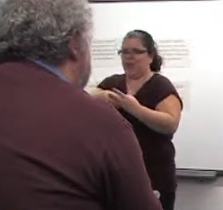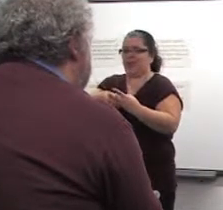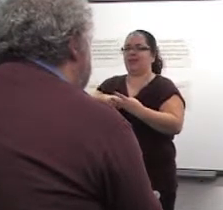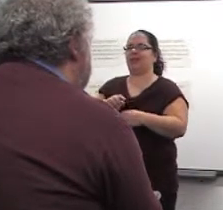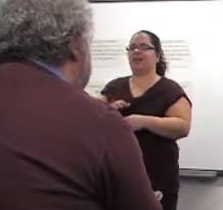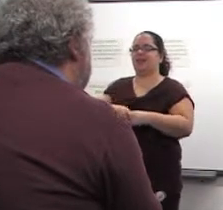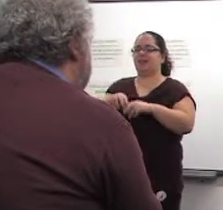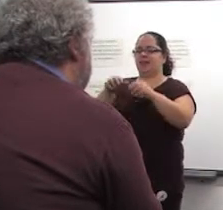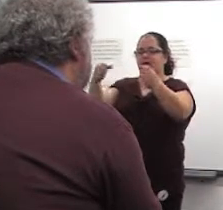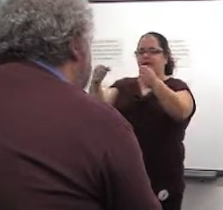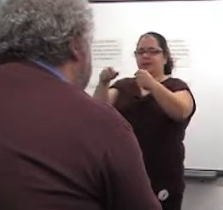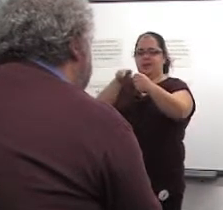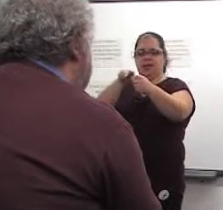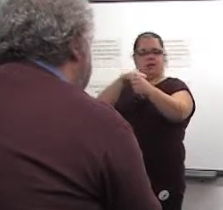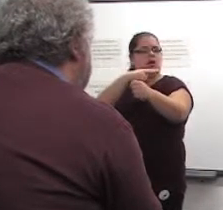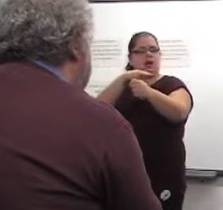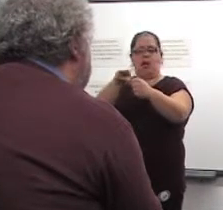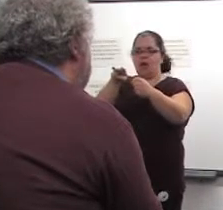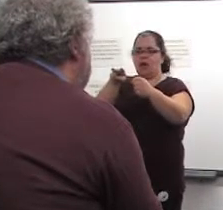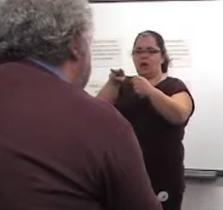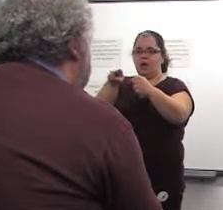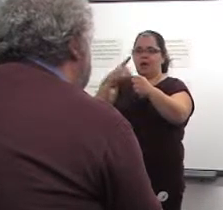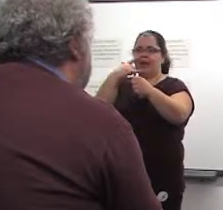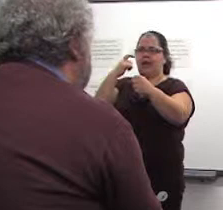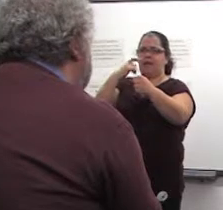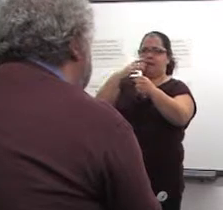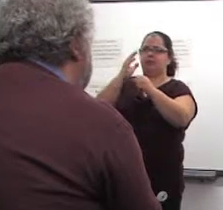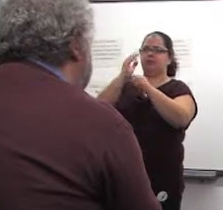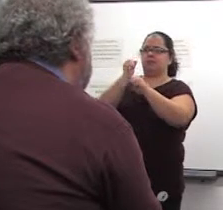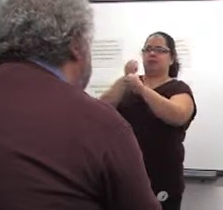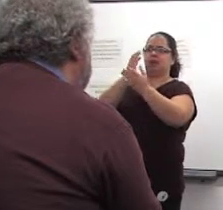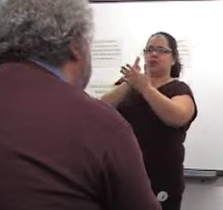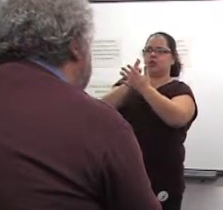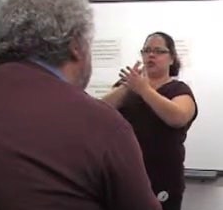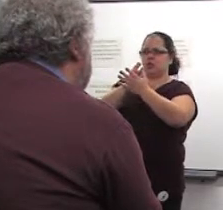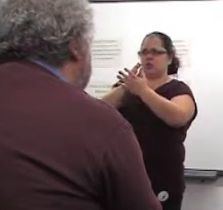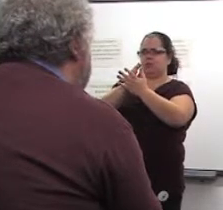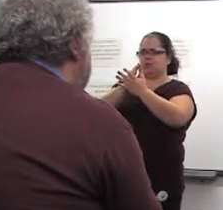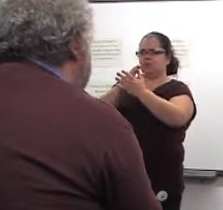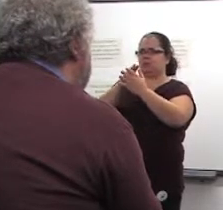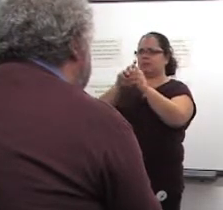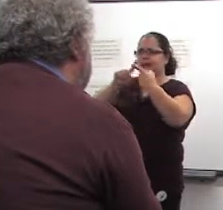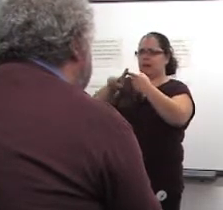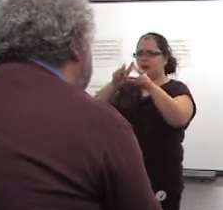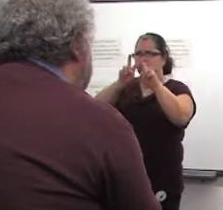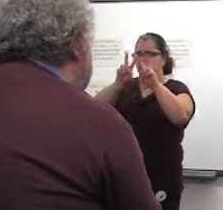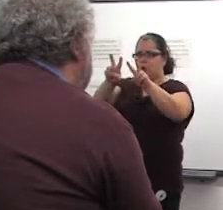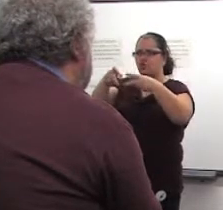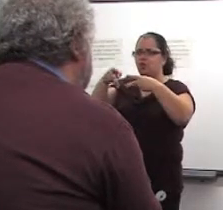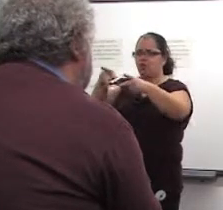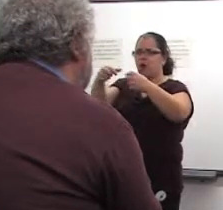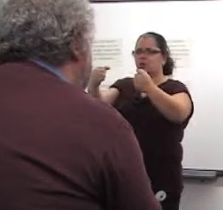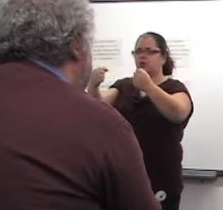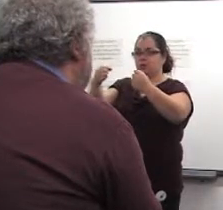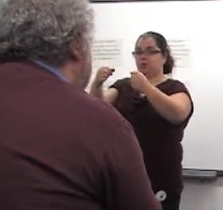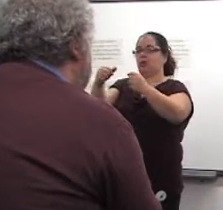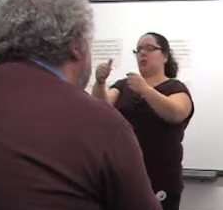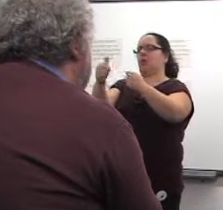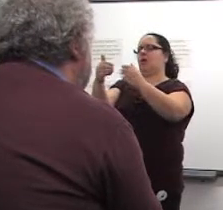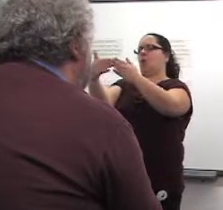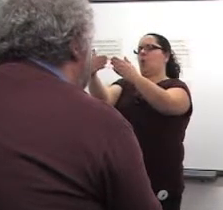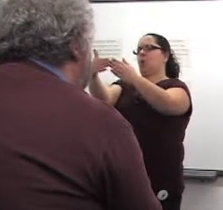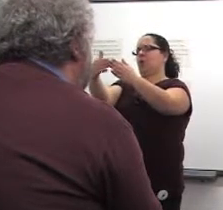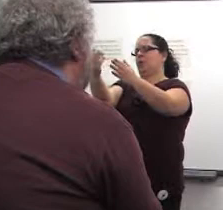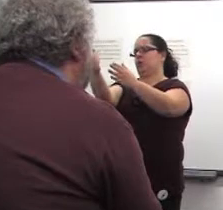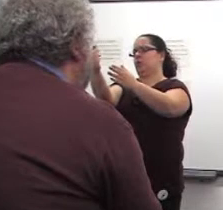He half glanced at her, being careful not to take his whole gaze off the road. There was a hard corner in